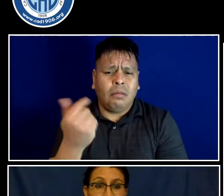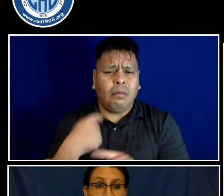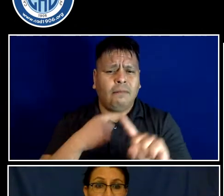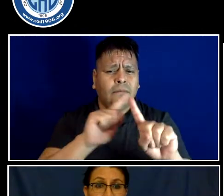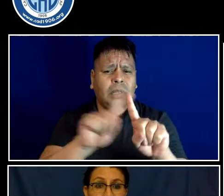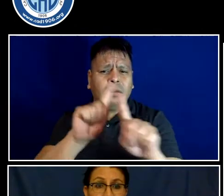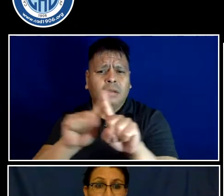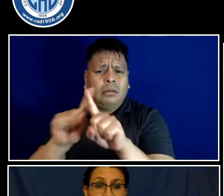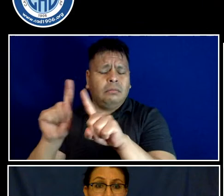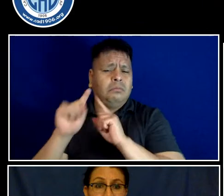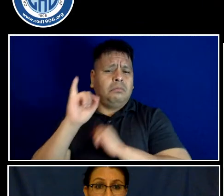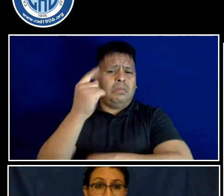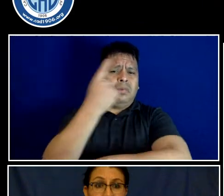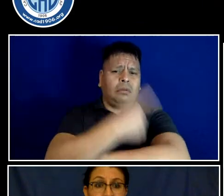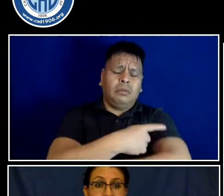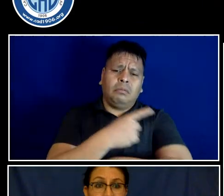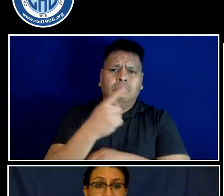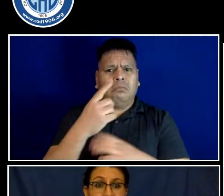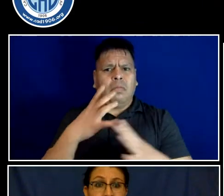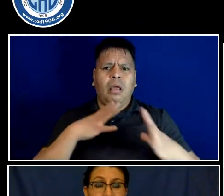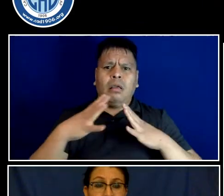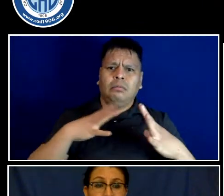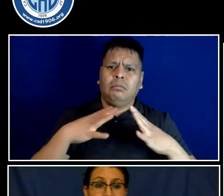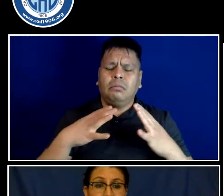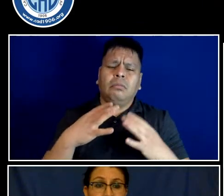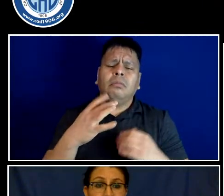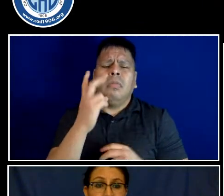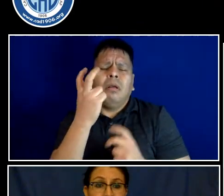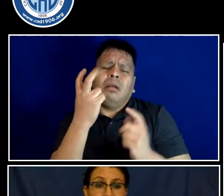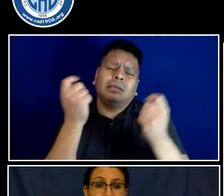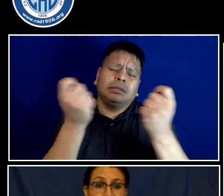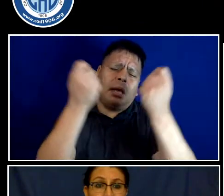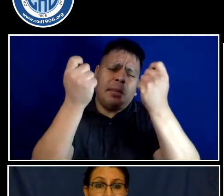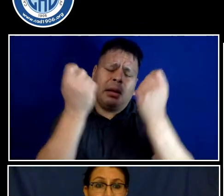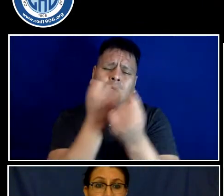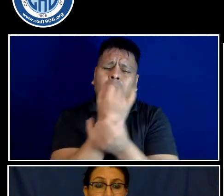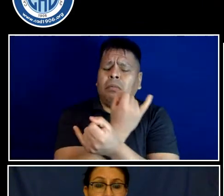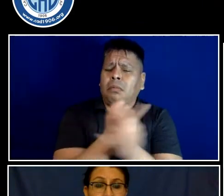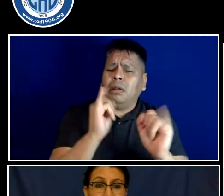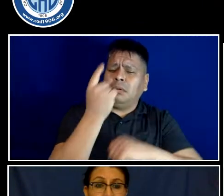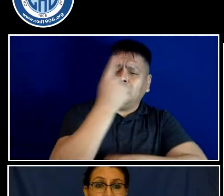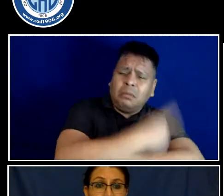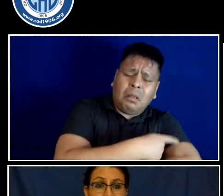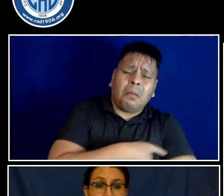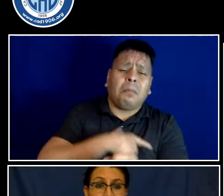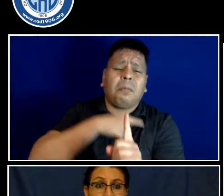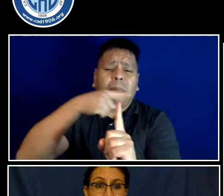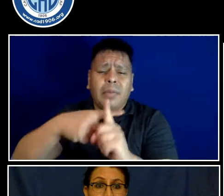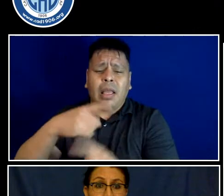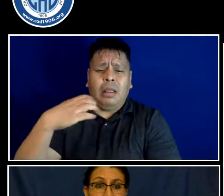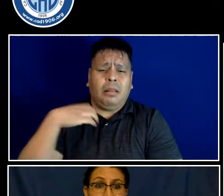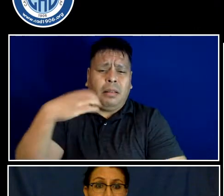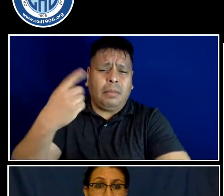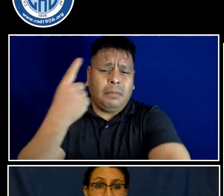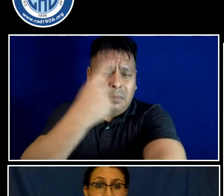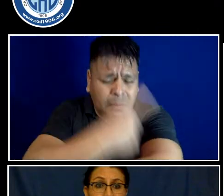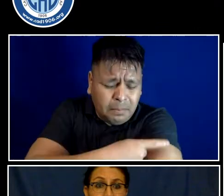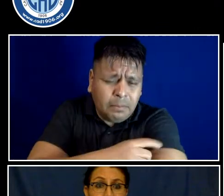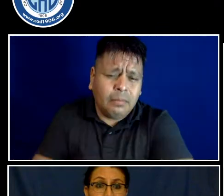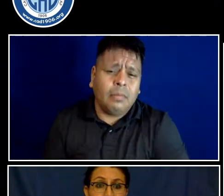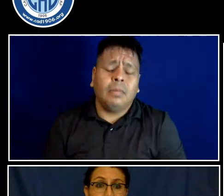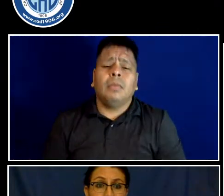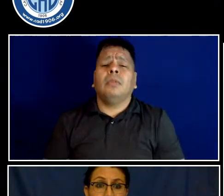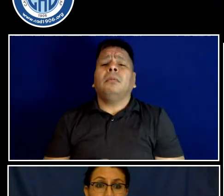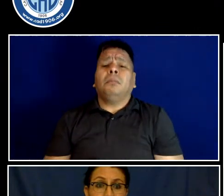And I want to remind folks about September 15th to October 15th. There's, of course, a variety of dates and a couple days